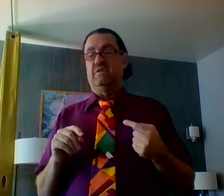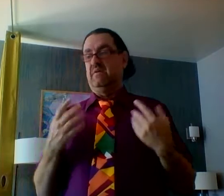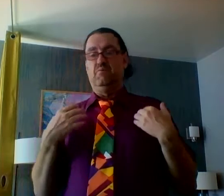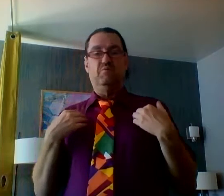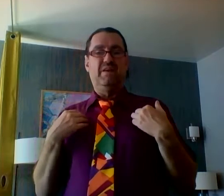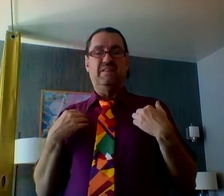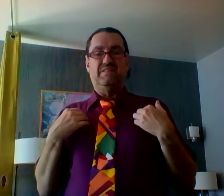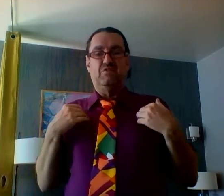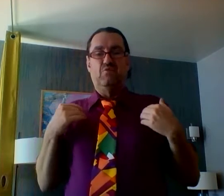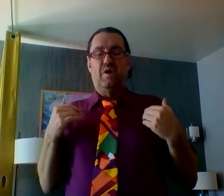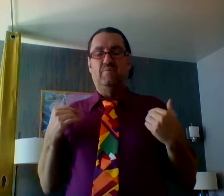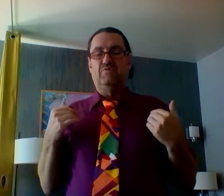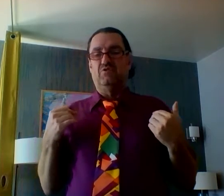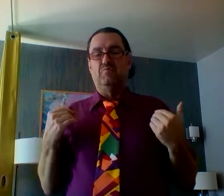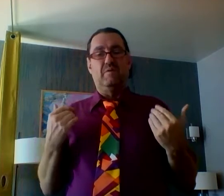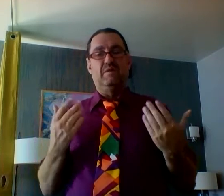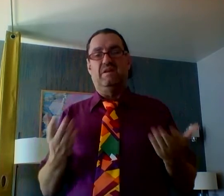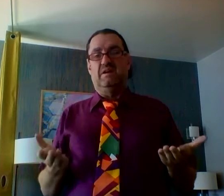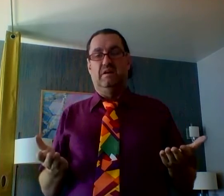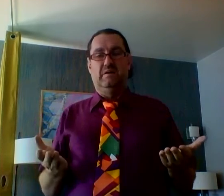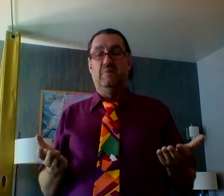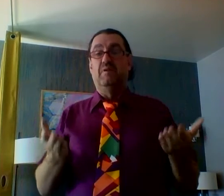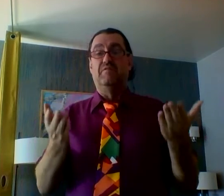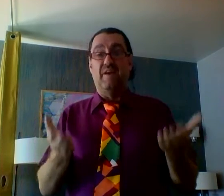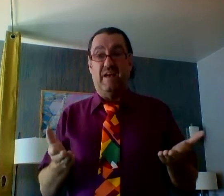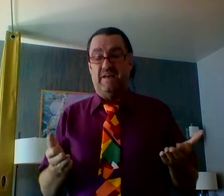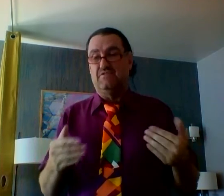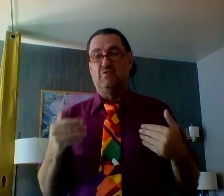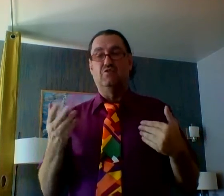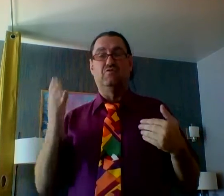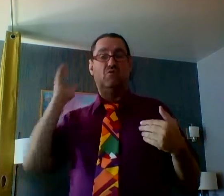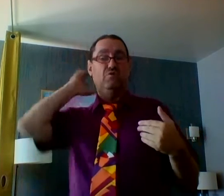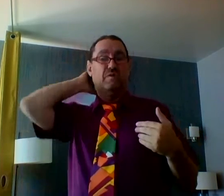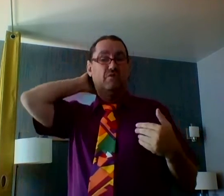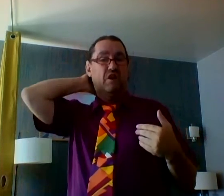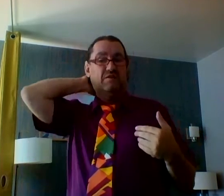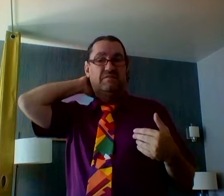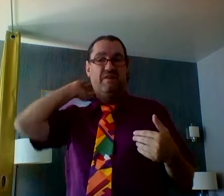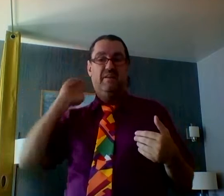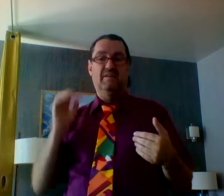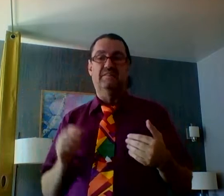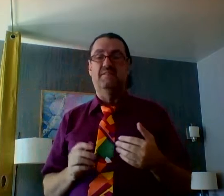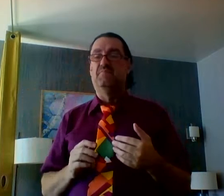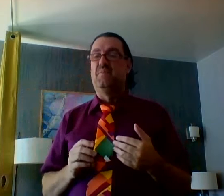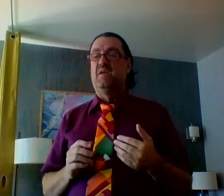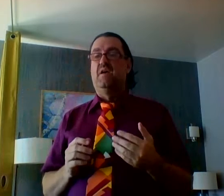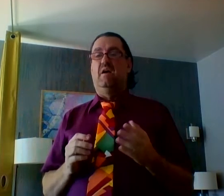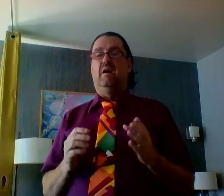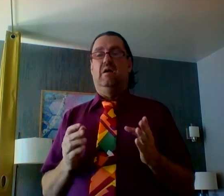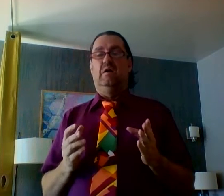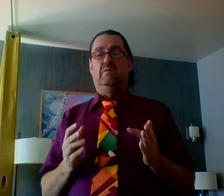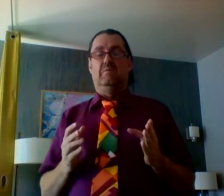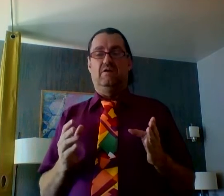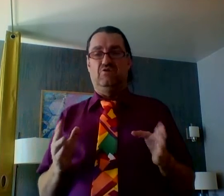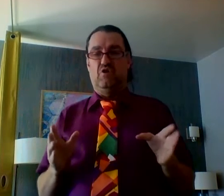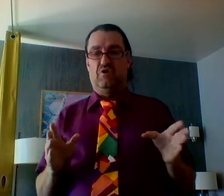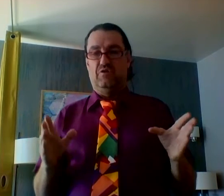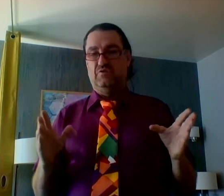it would be as if you went up to maybe a buffet. So those of you who've ever gone to Vegas, and you go to those